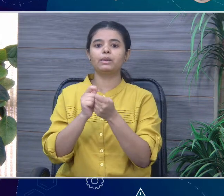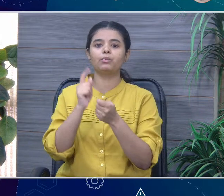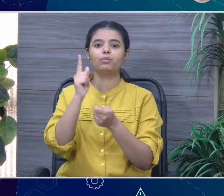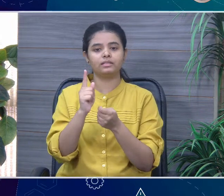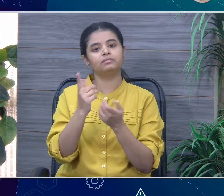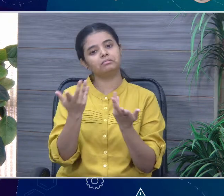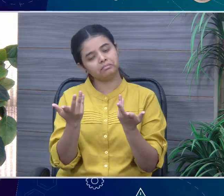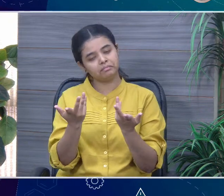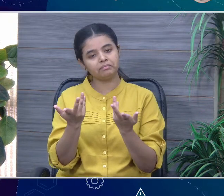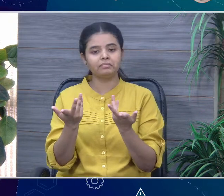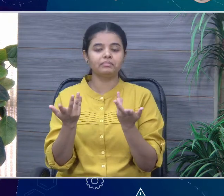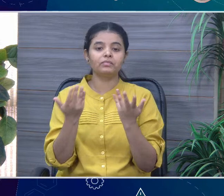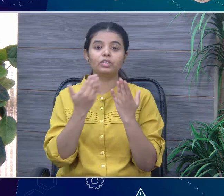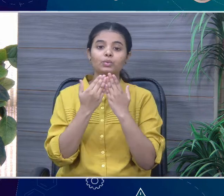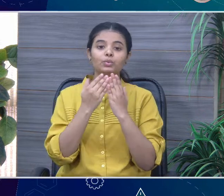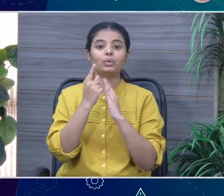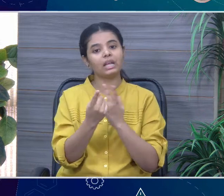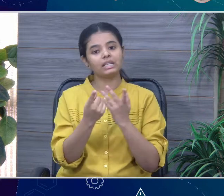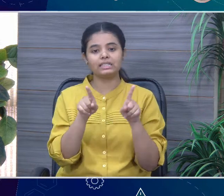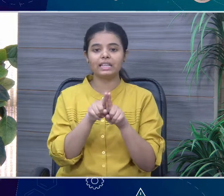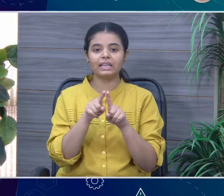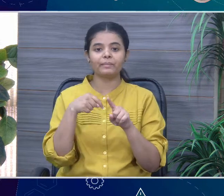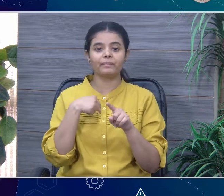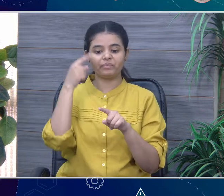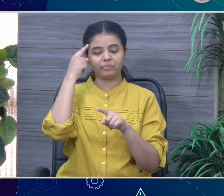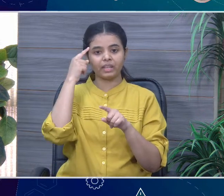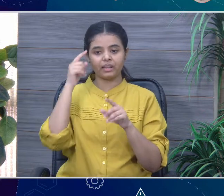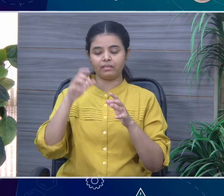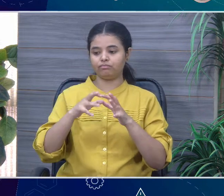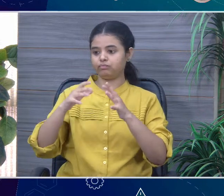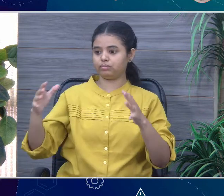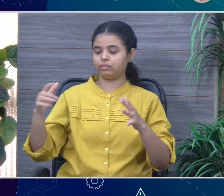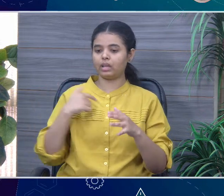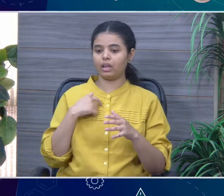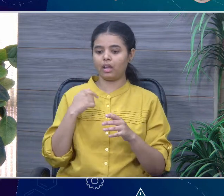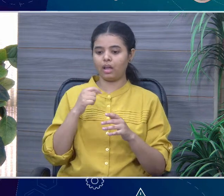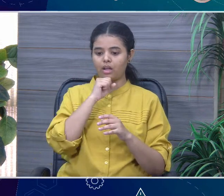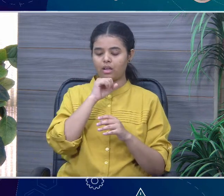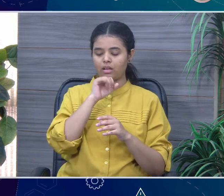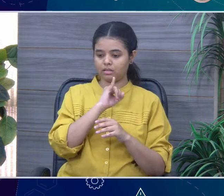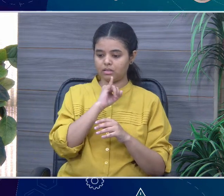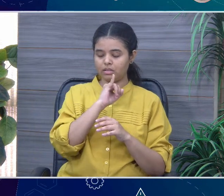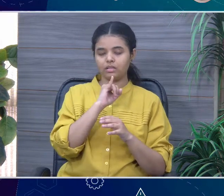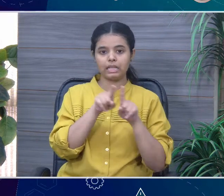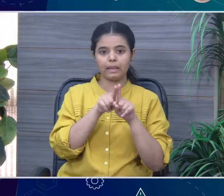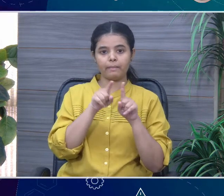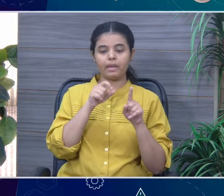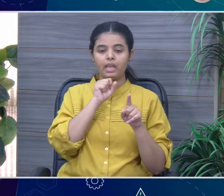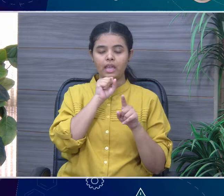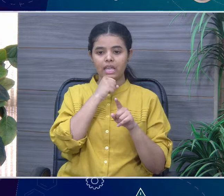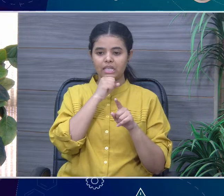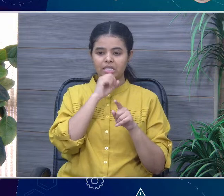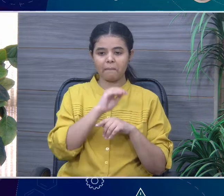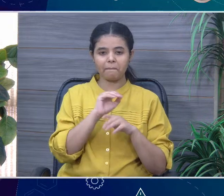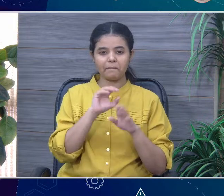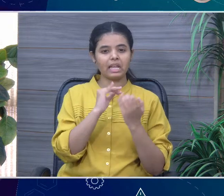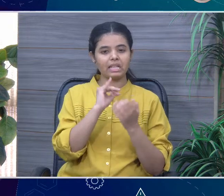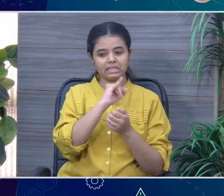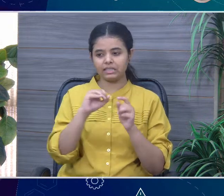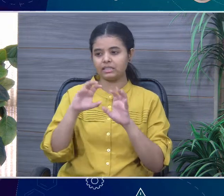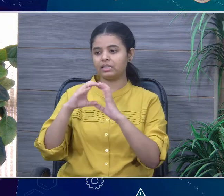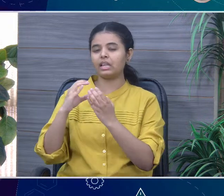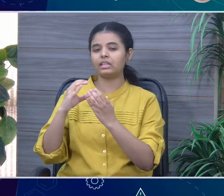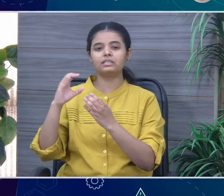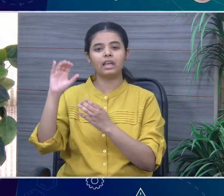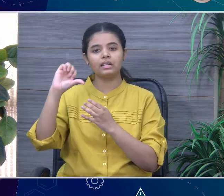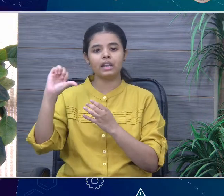school. Because the child has come to a larger setup now, to a senior school, and feels the need of getting settled in the